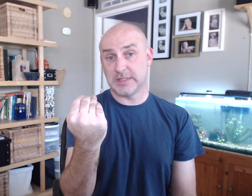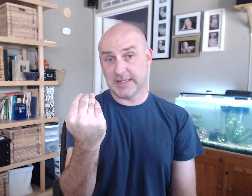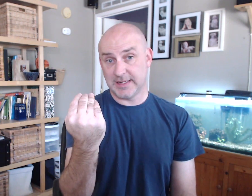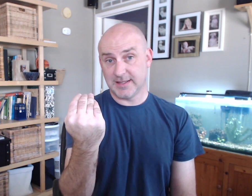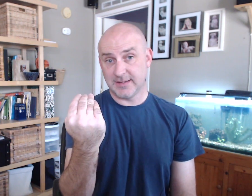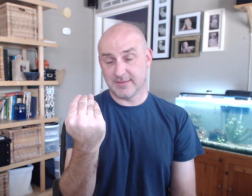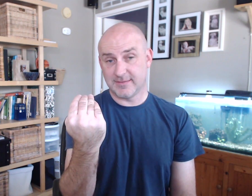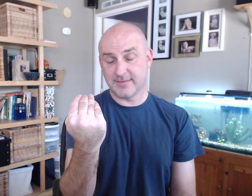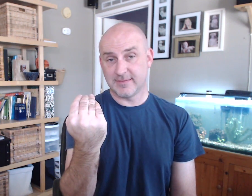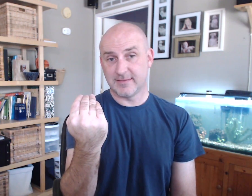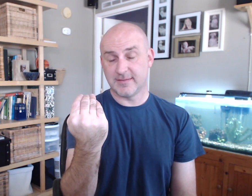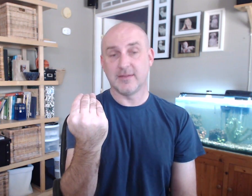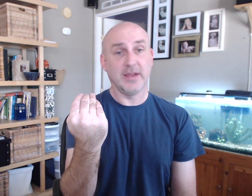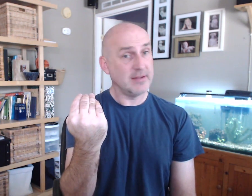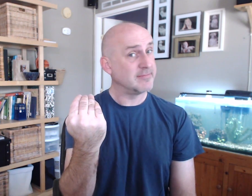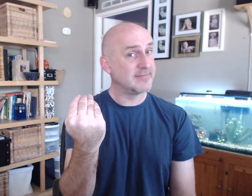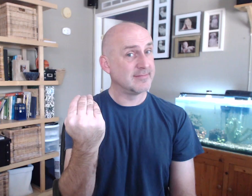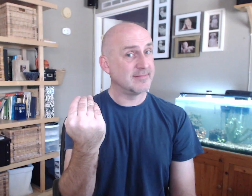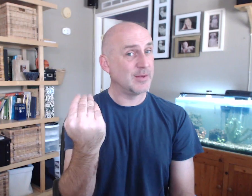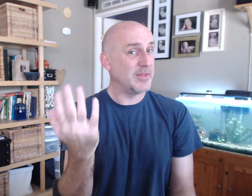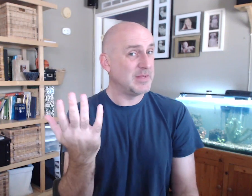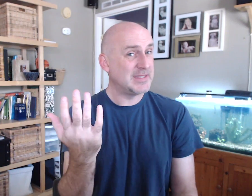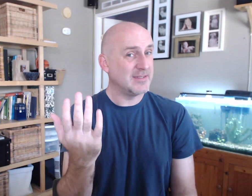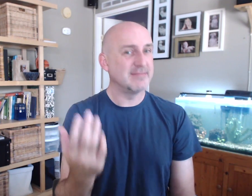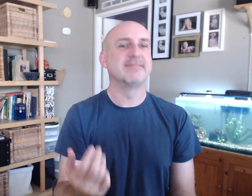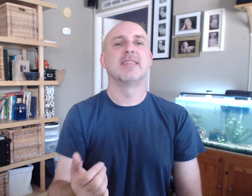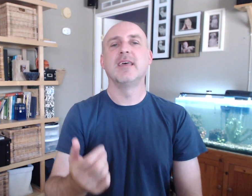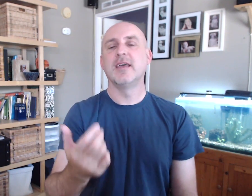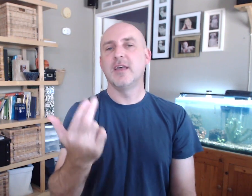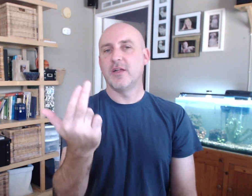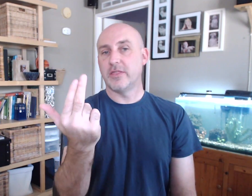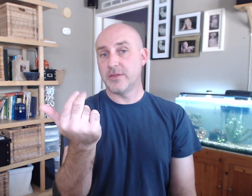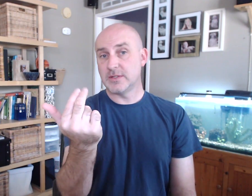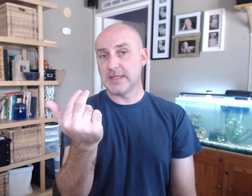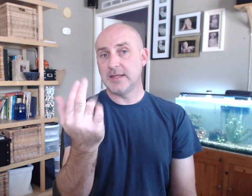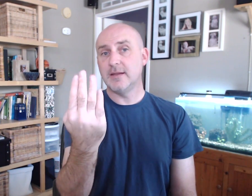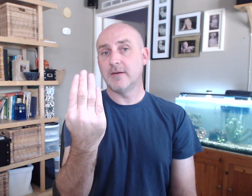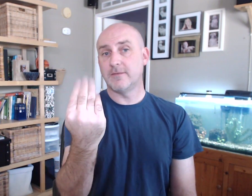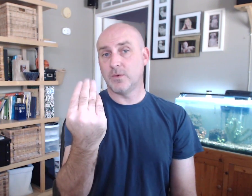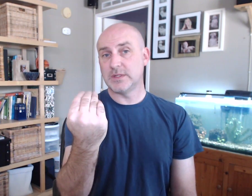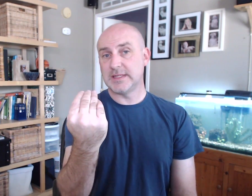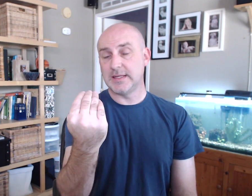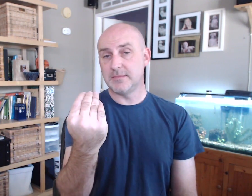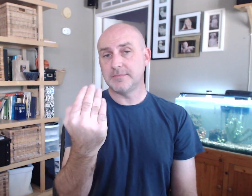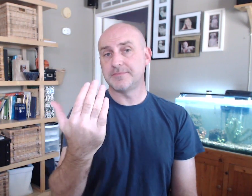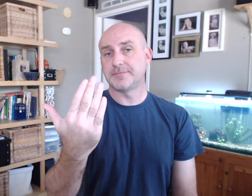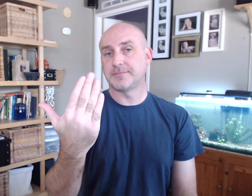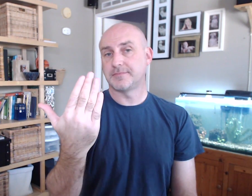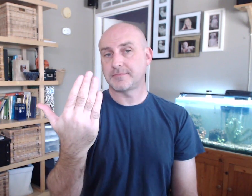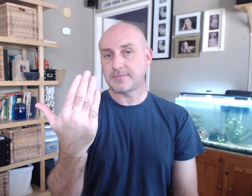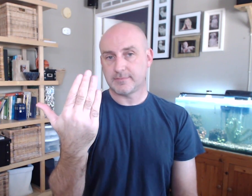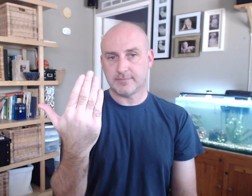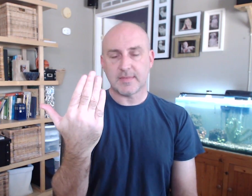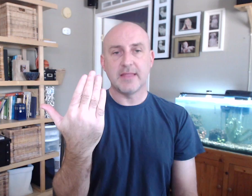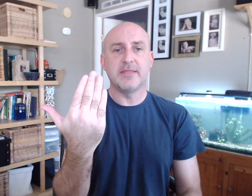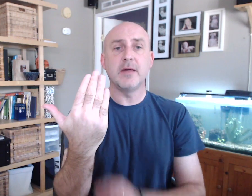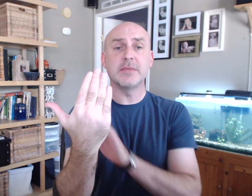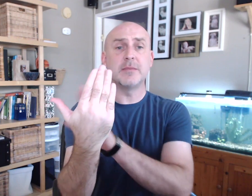14. All right? You with me still? 13, 14. The thumb comes